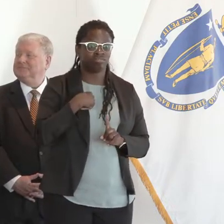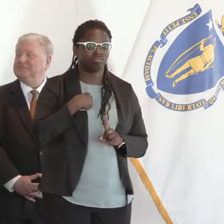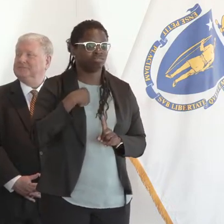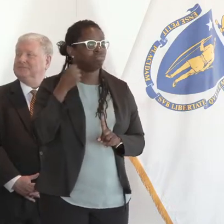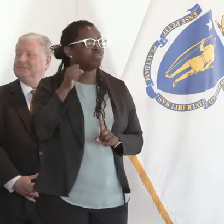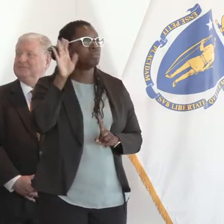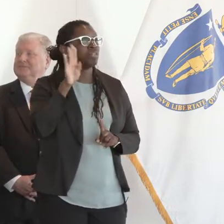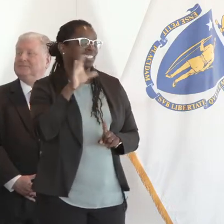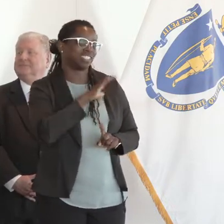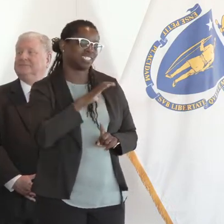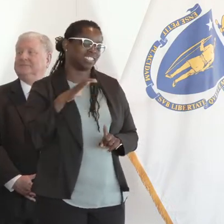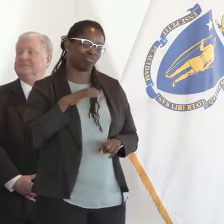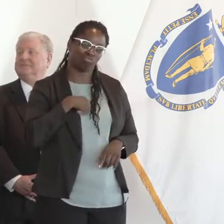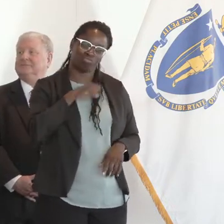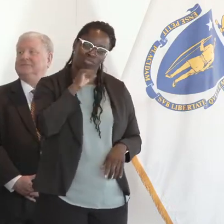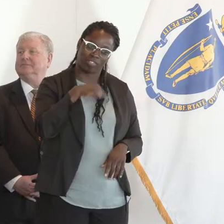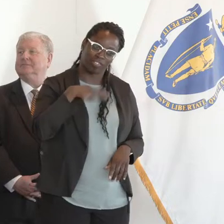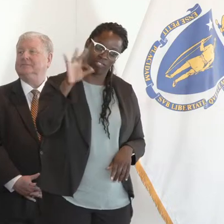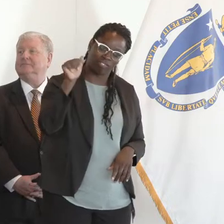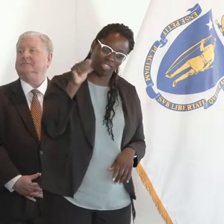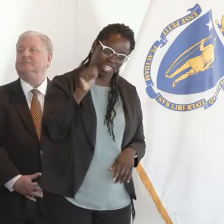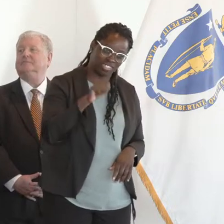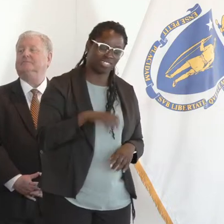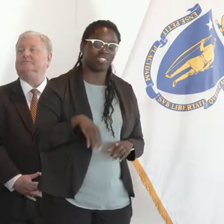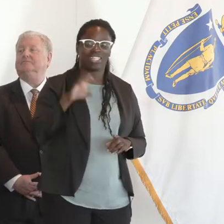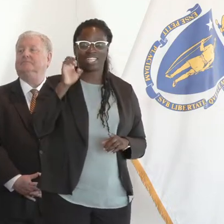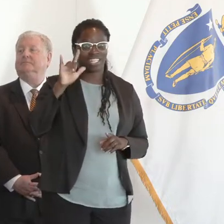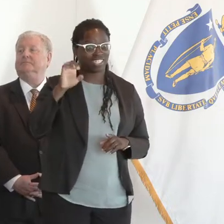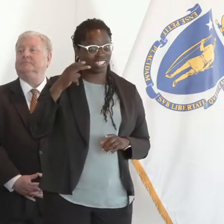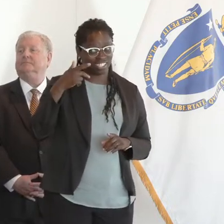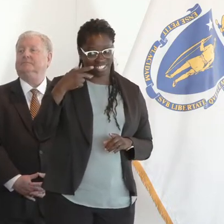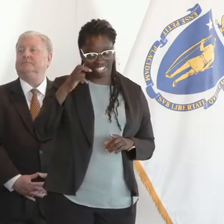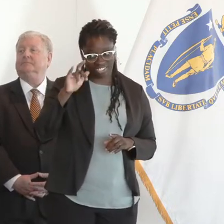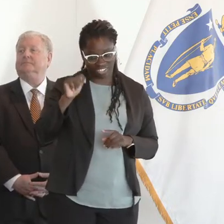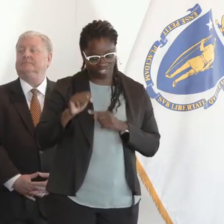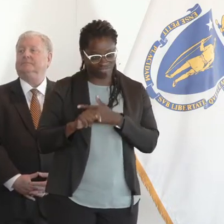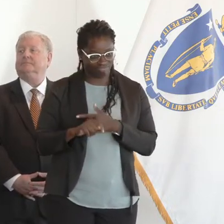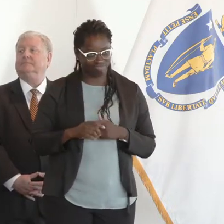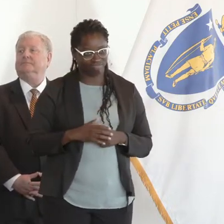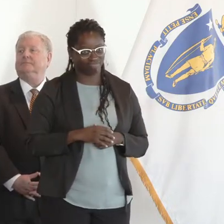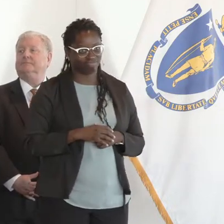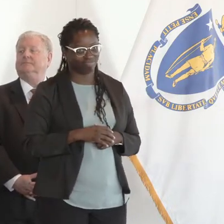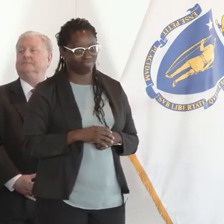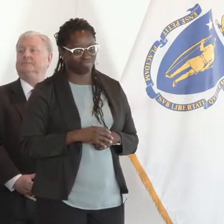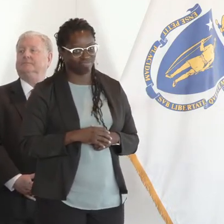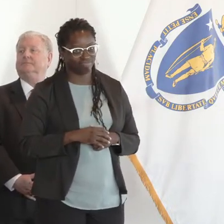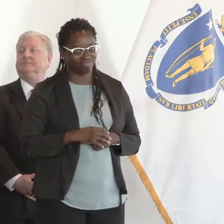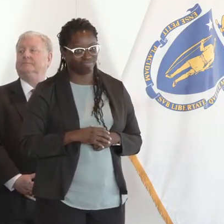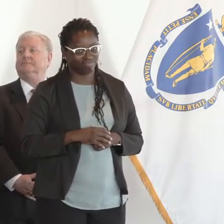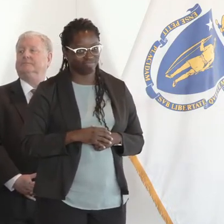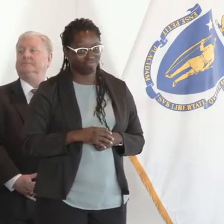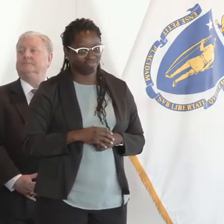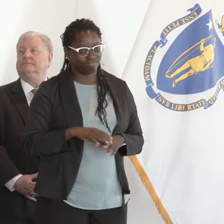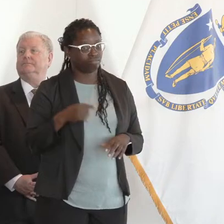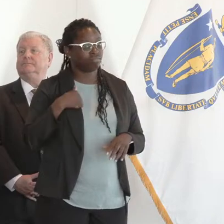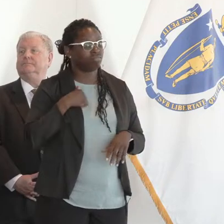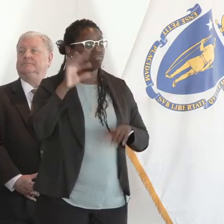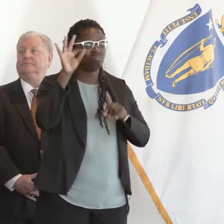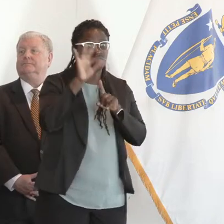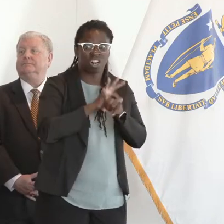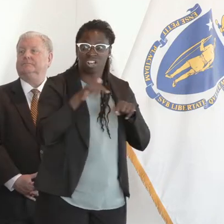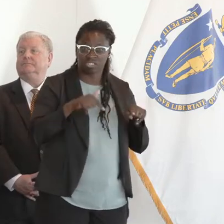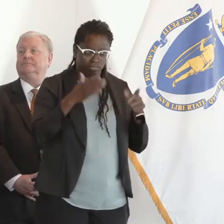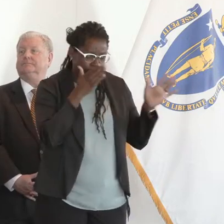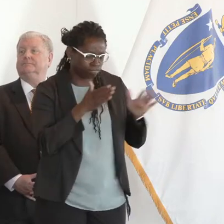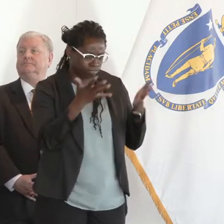Hitt, and also Susanna Hatch, the DOER Chief of Staff. We've spent the past 9-plus months planning this.